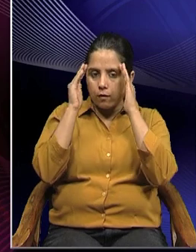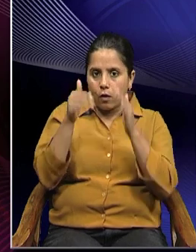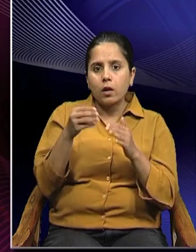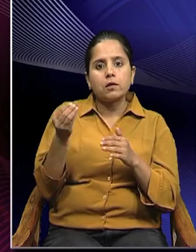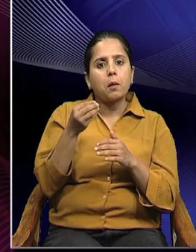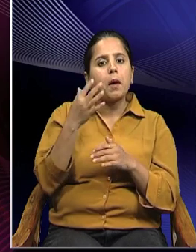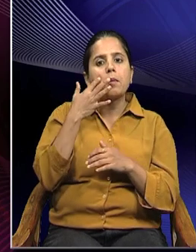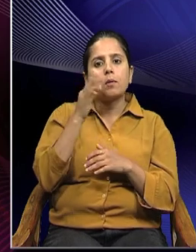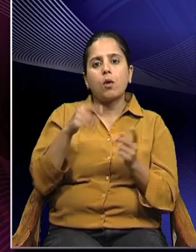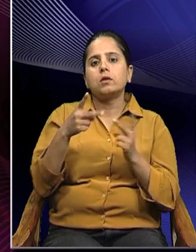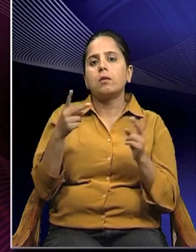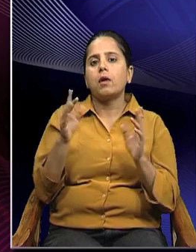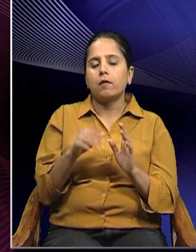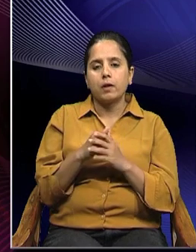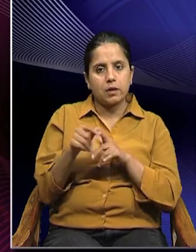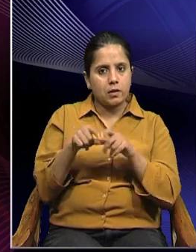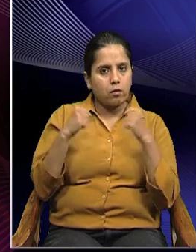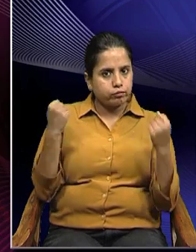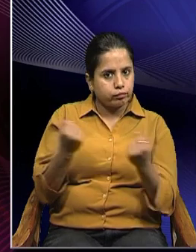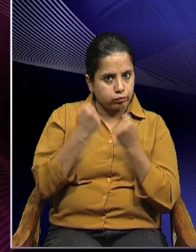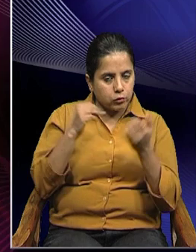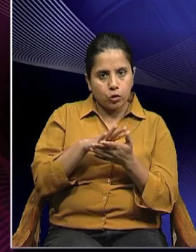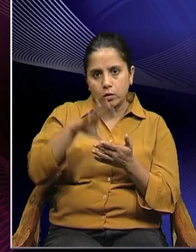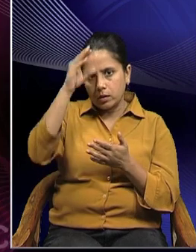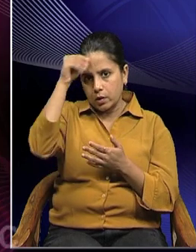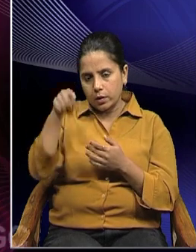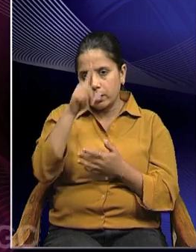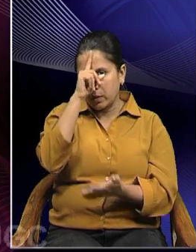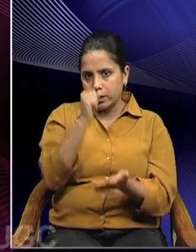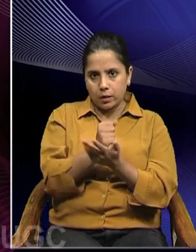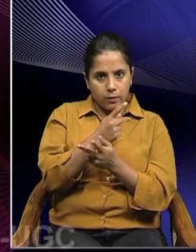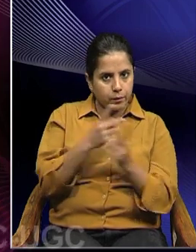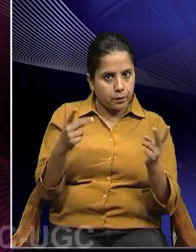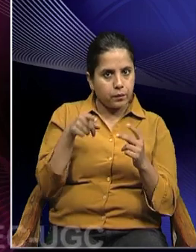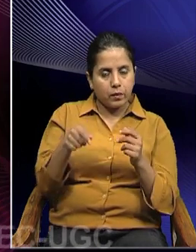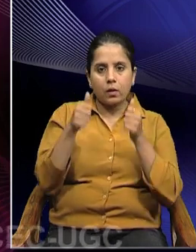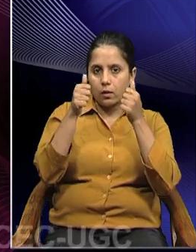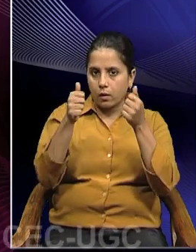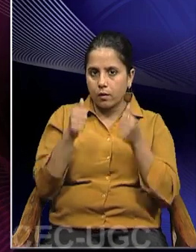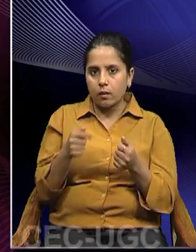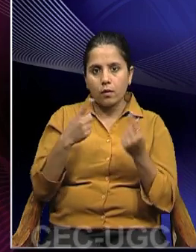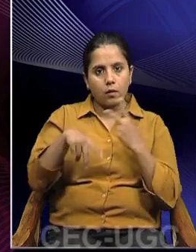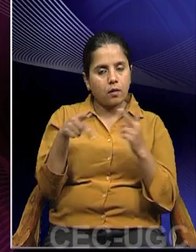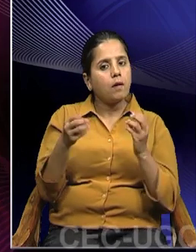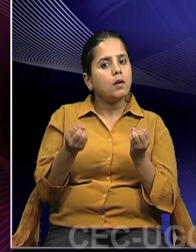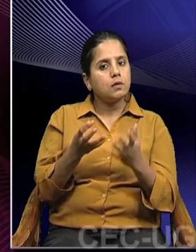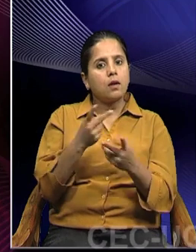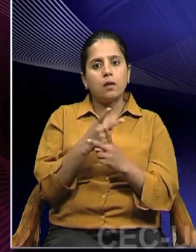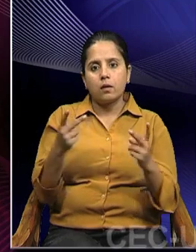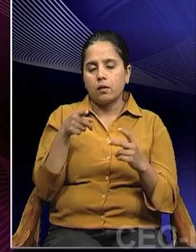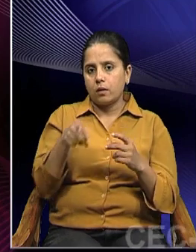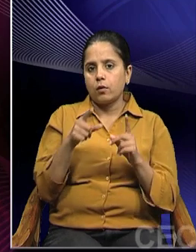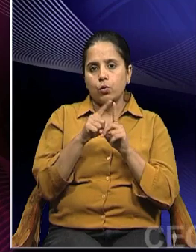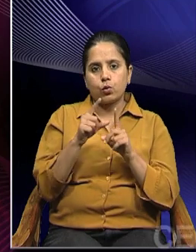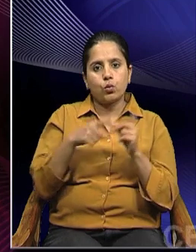certain important things like effort, learning, decision making, results as a basis of evaluation, and conduct